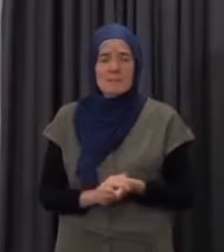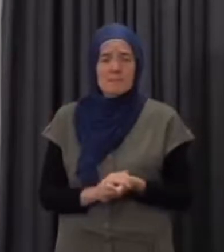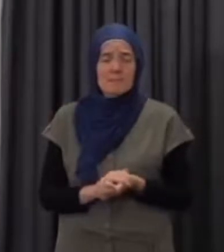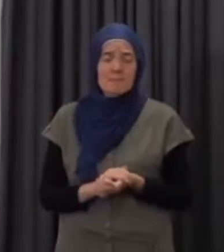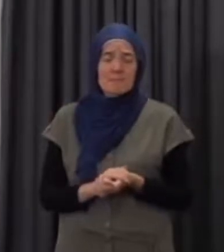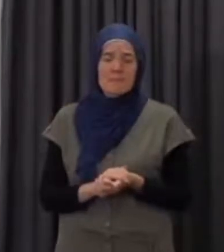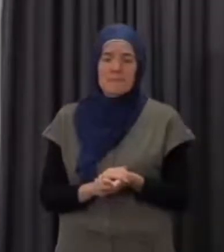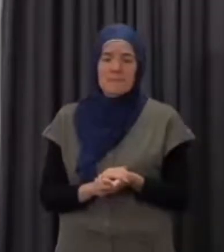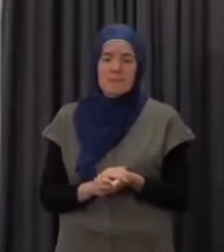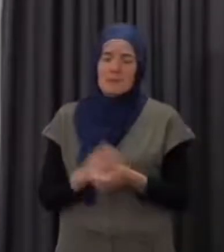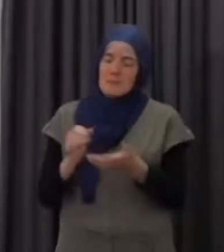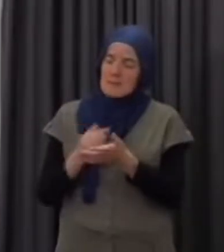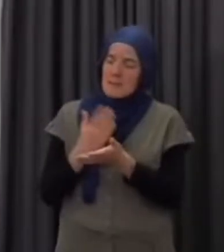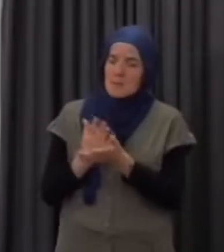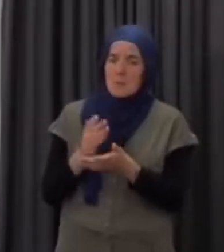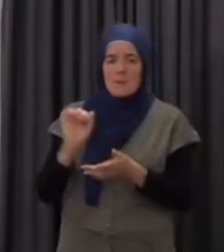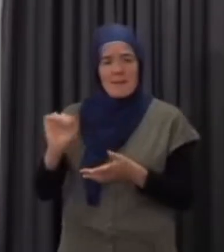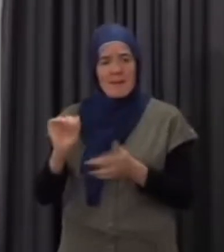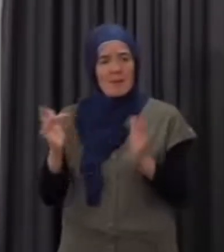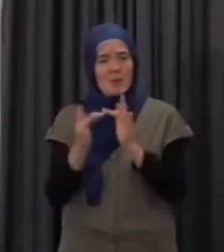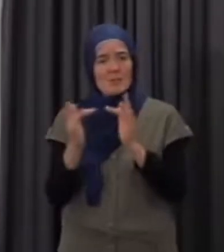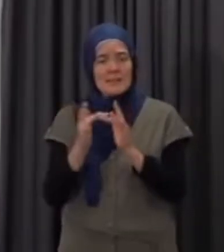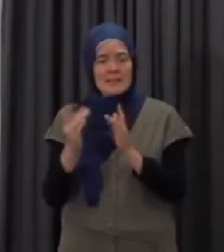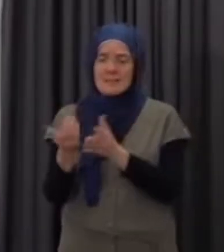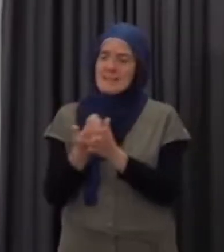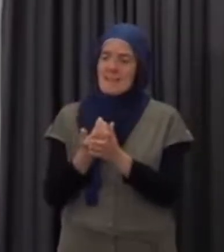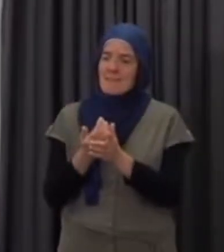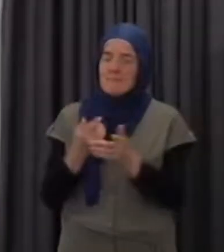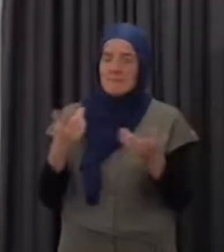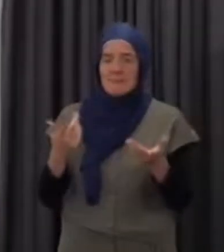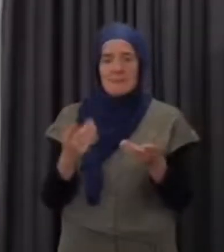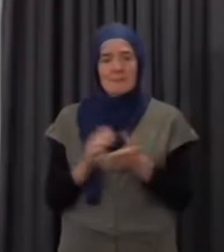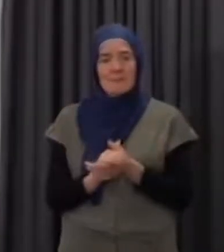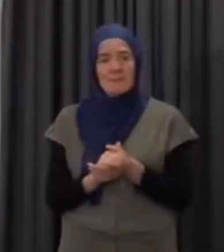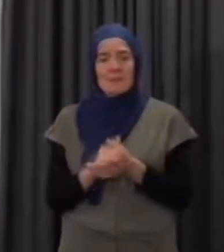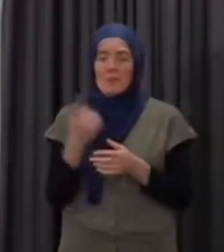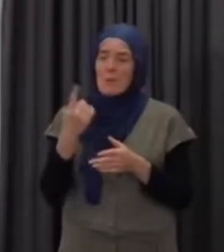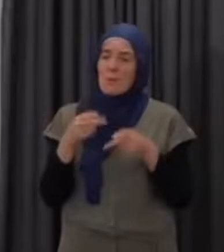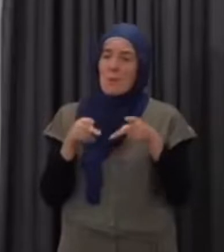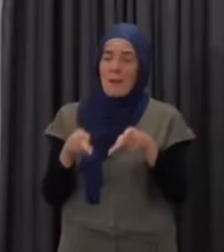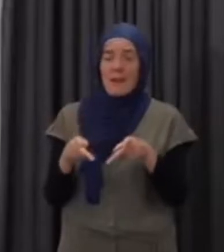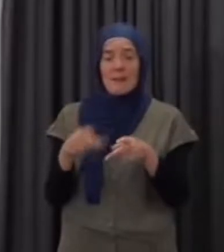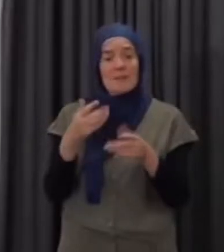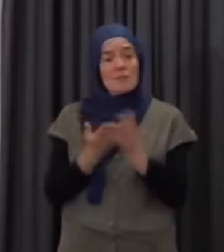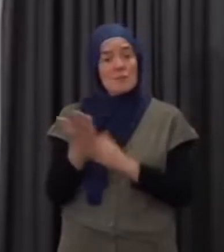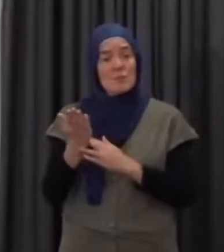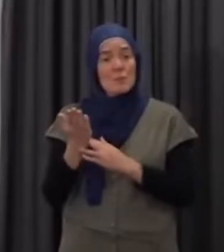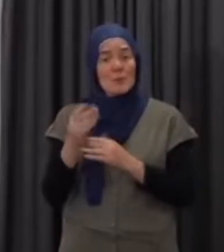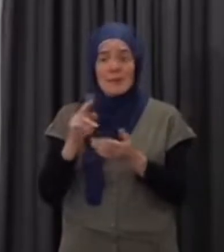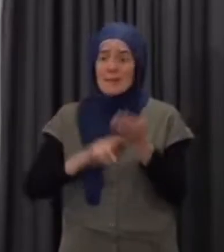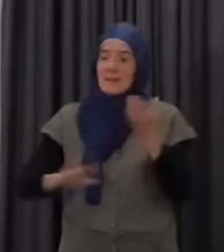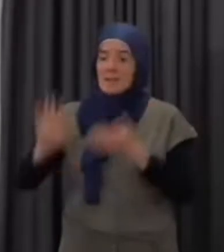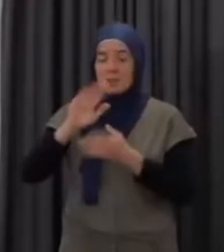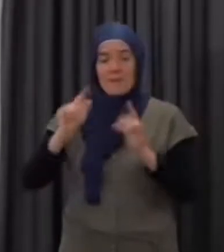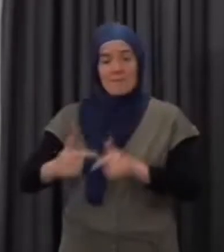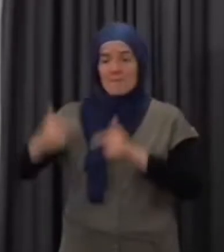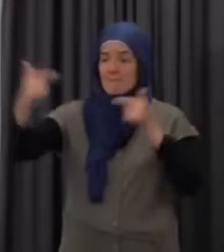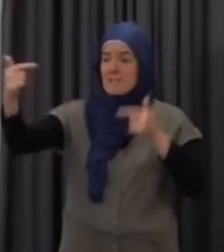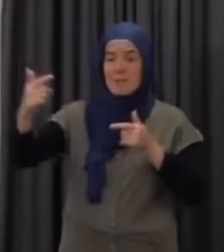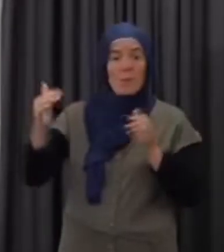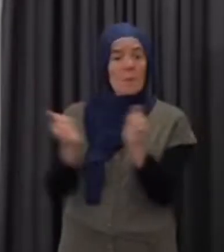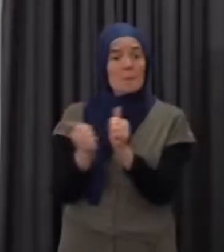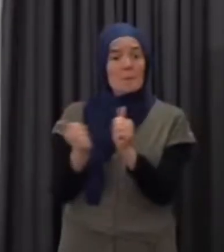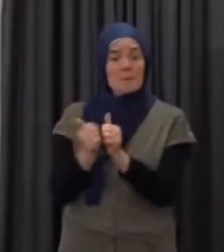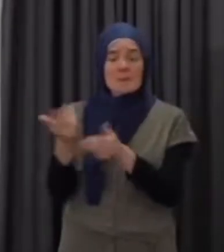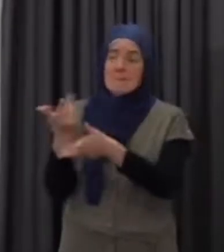patients. As an example, the National Video Consultation Service is supporting remote care home consultations, and each